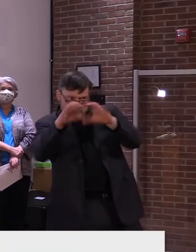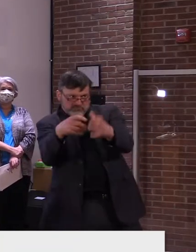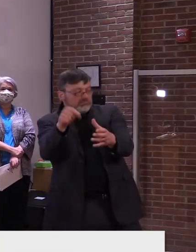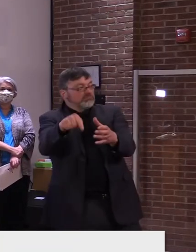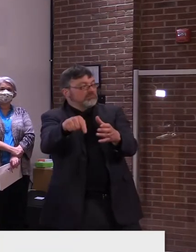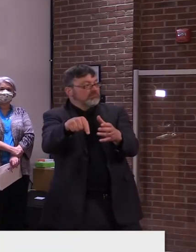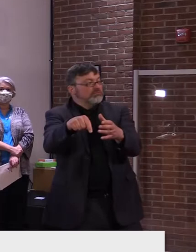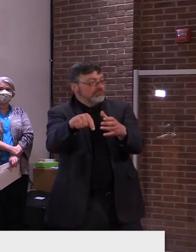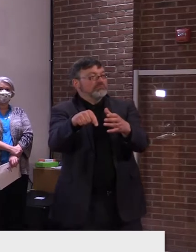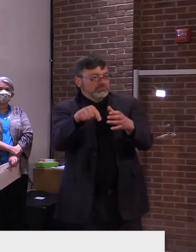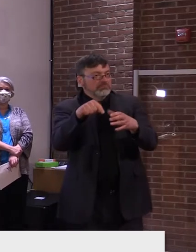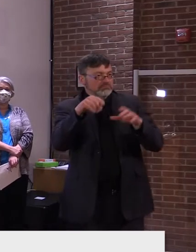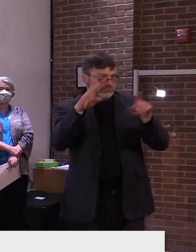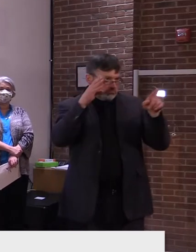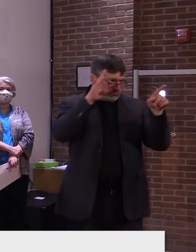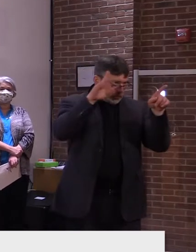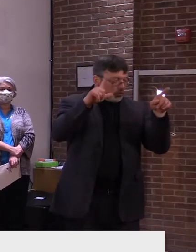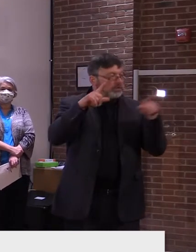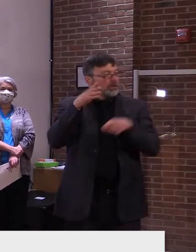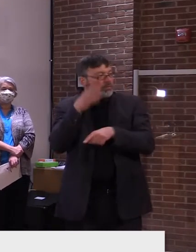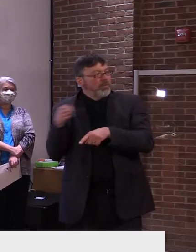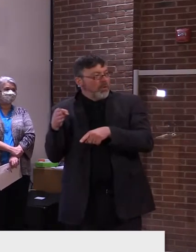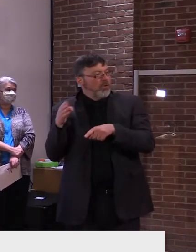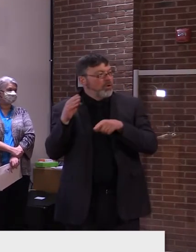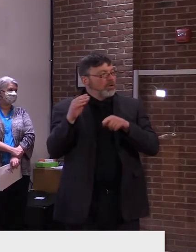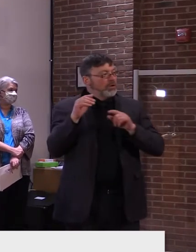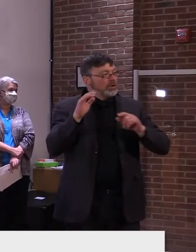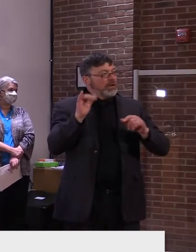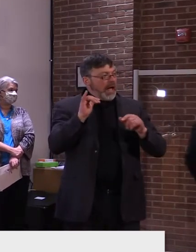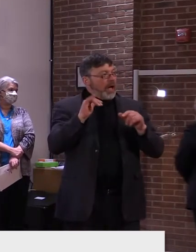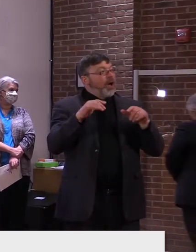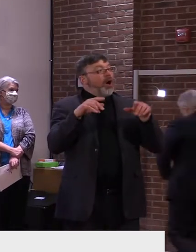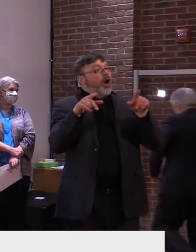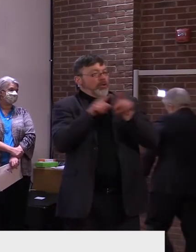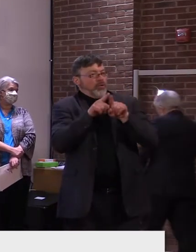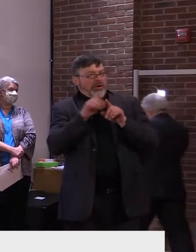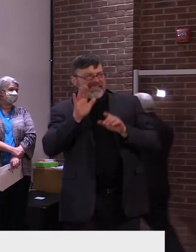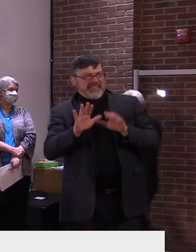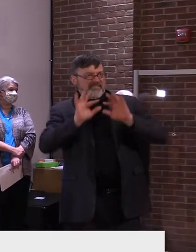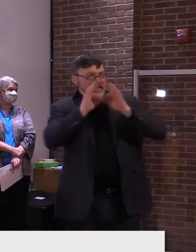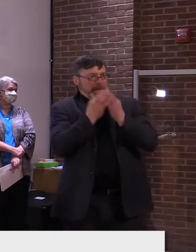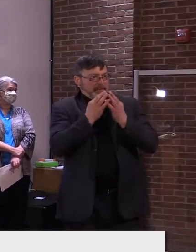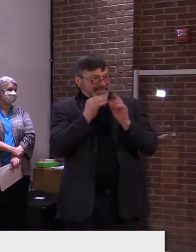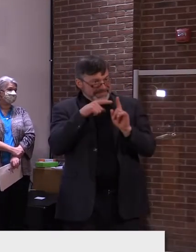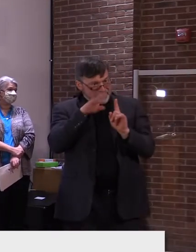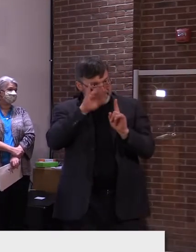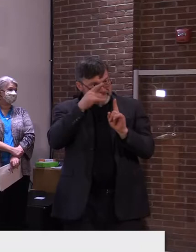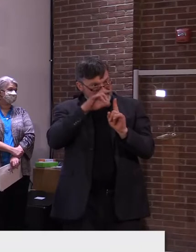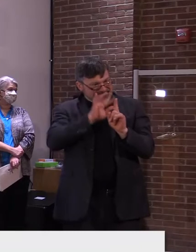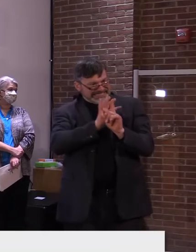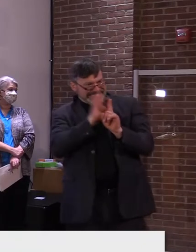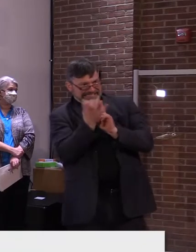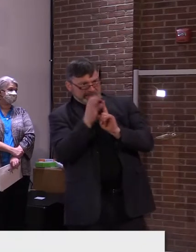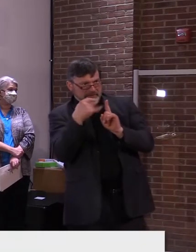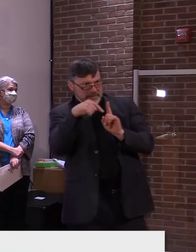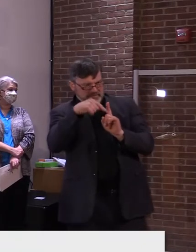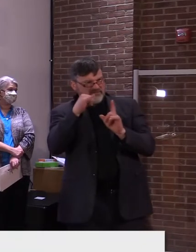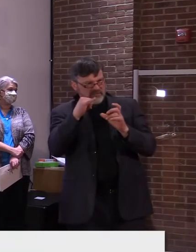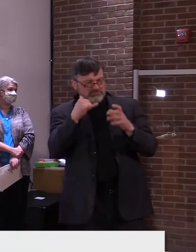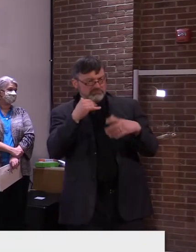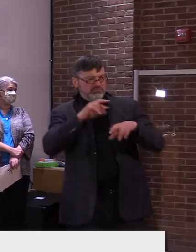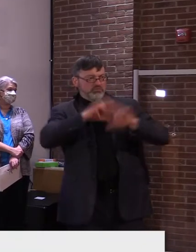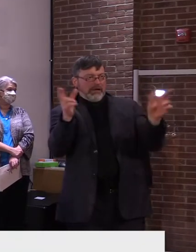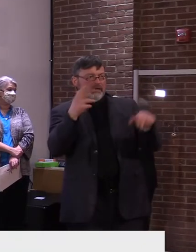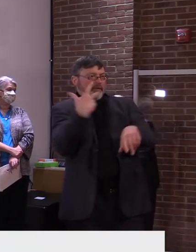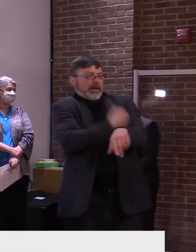be vaccinated with the rest of their household. So currently, that means one household member must be age 65